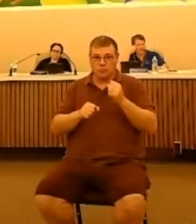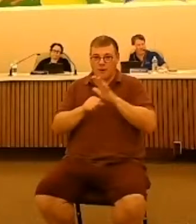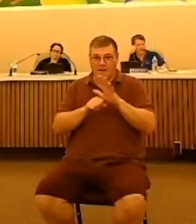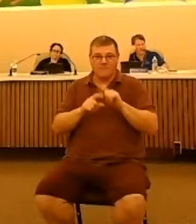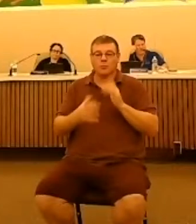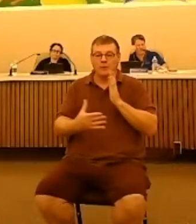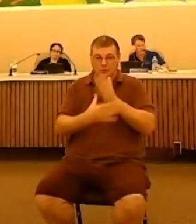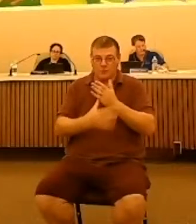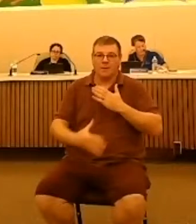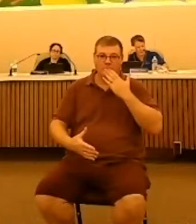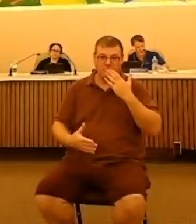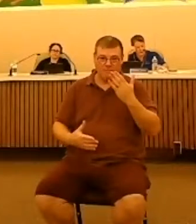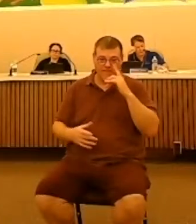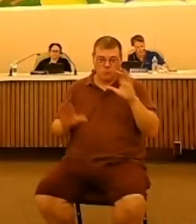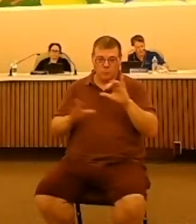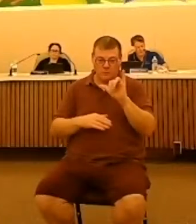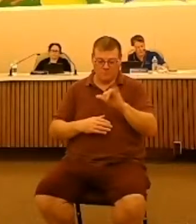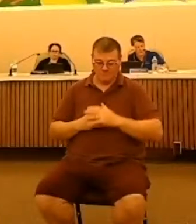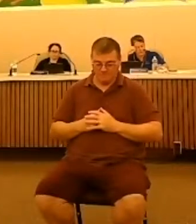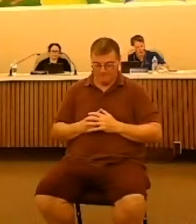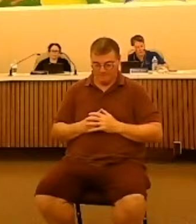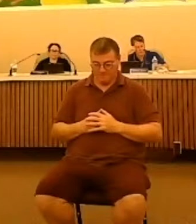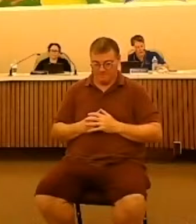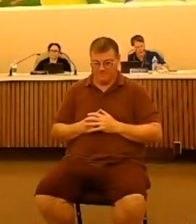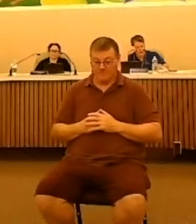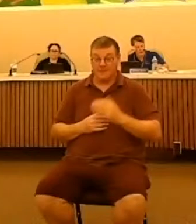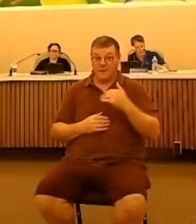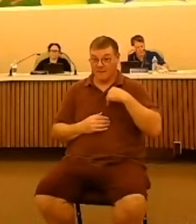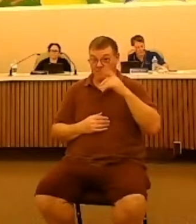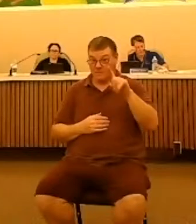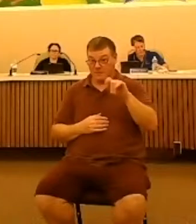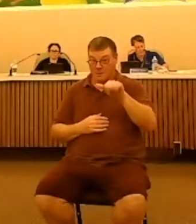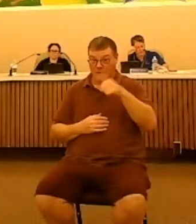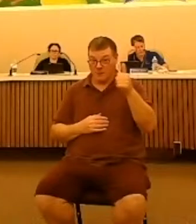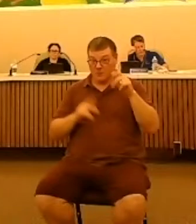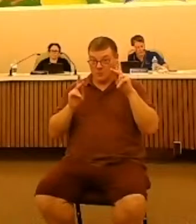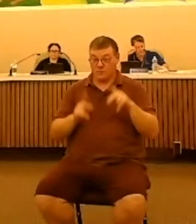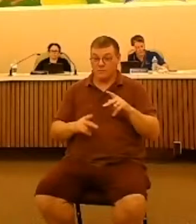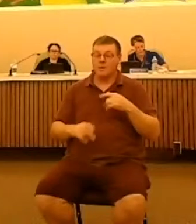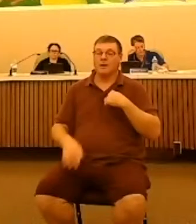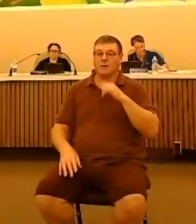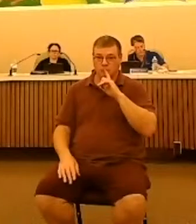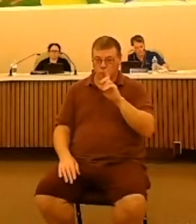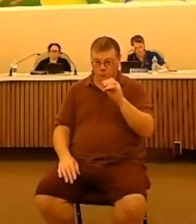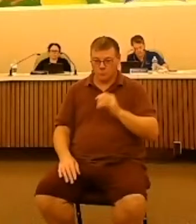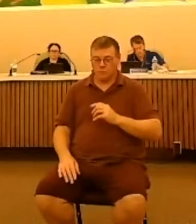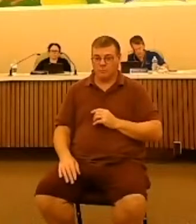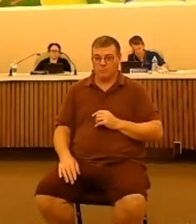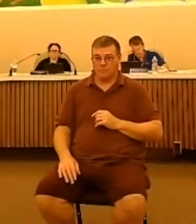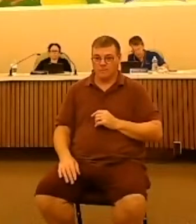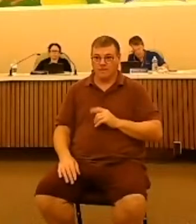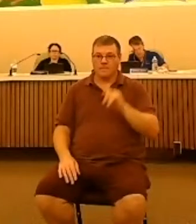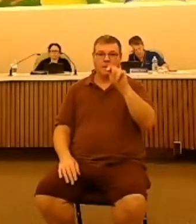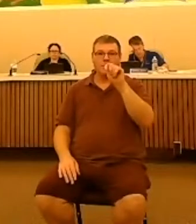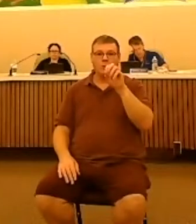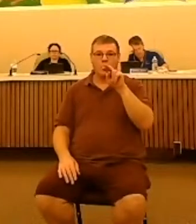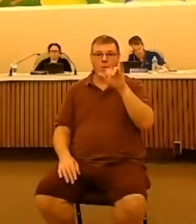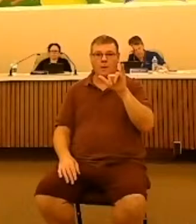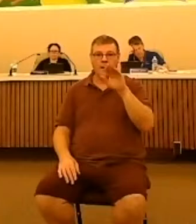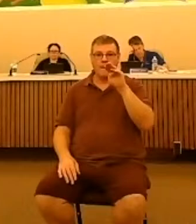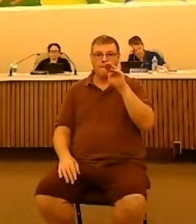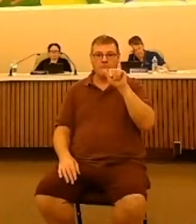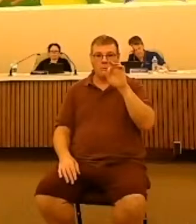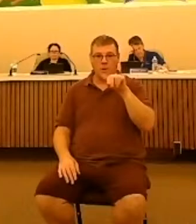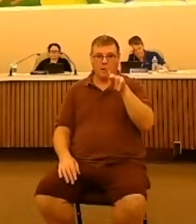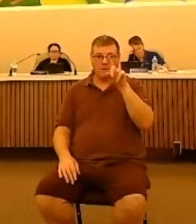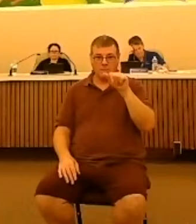interject, so I'm glad he did. Thank you. Do you have someone online? I sure do. I have Tony Miranda here with